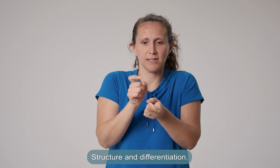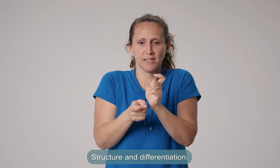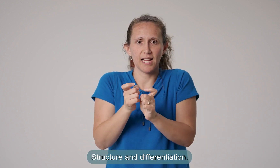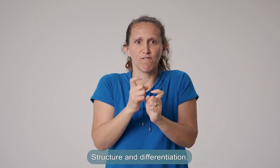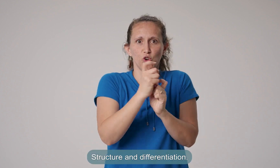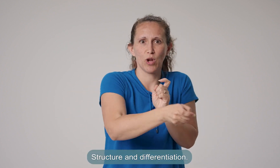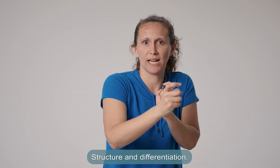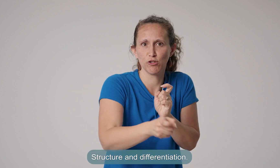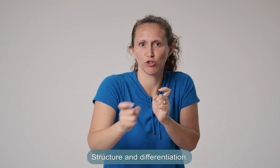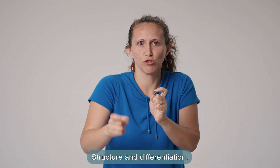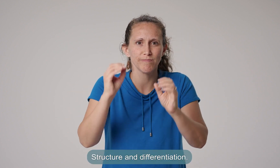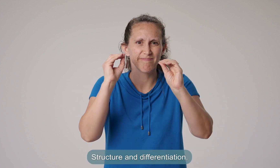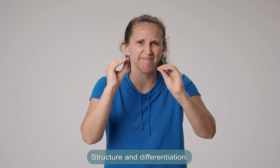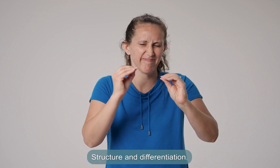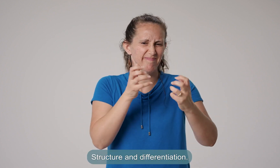Structure and differentiation.